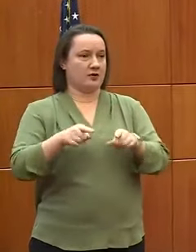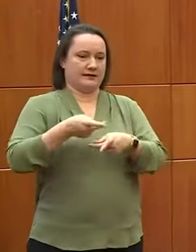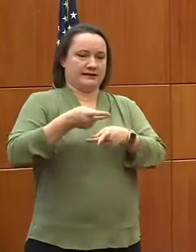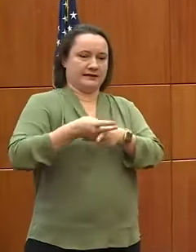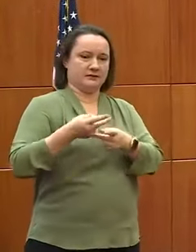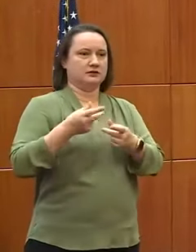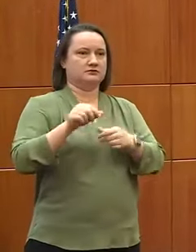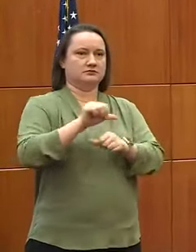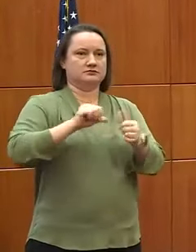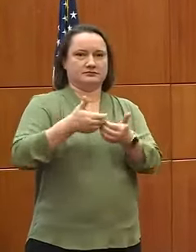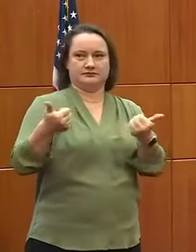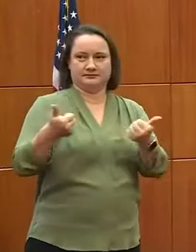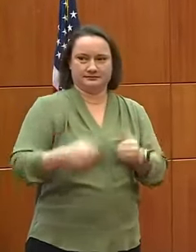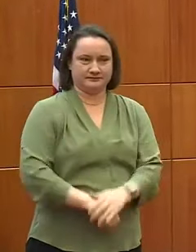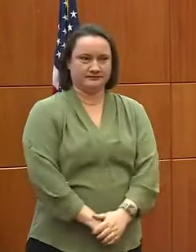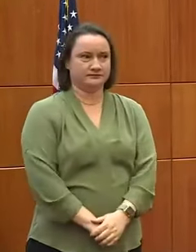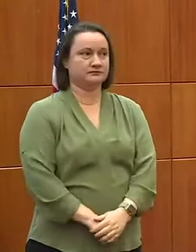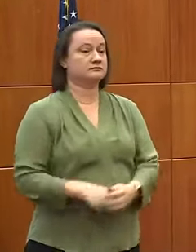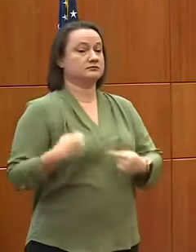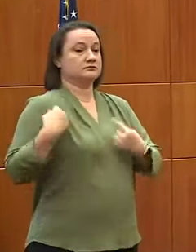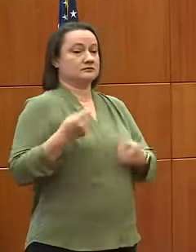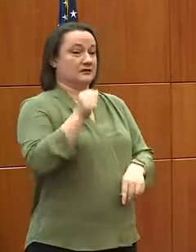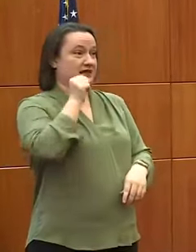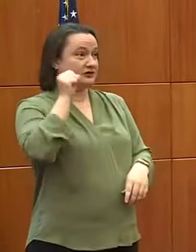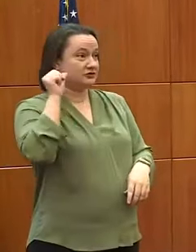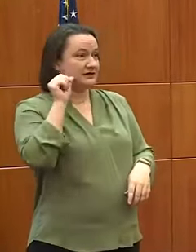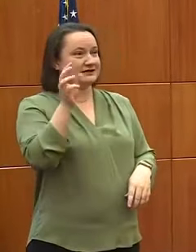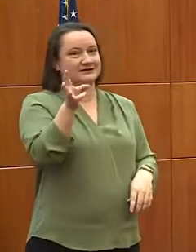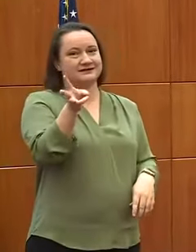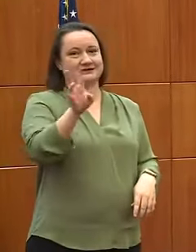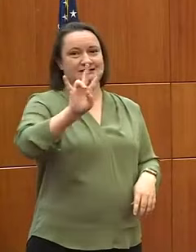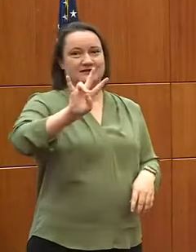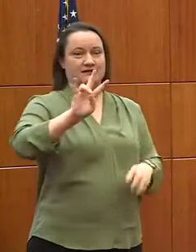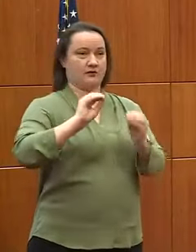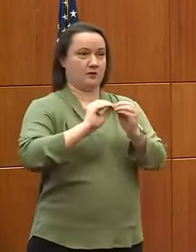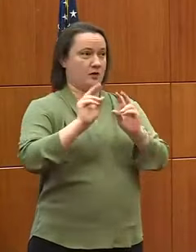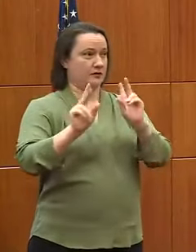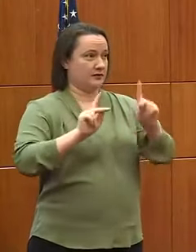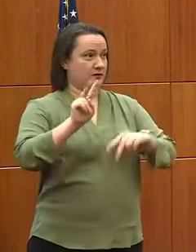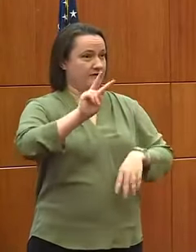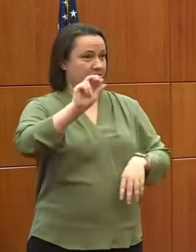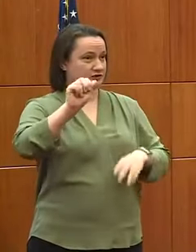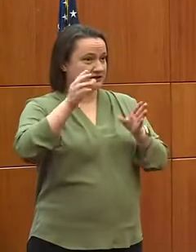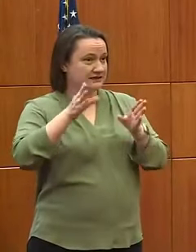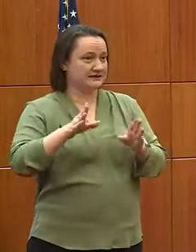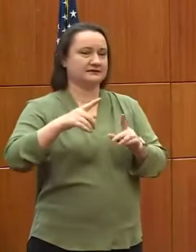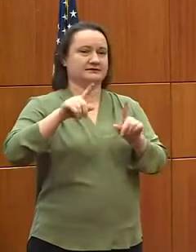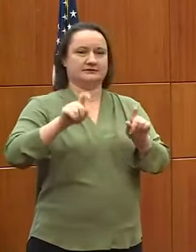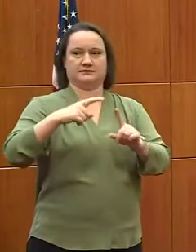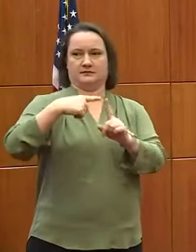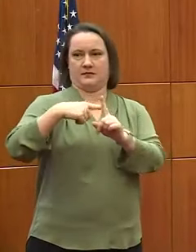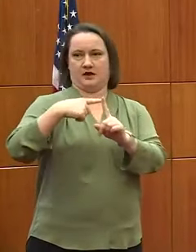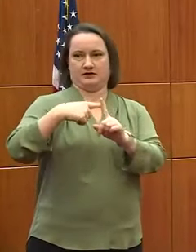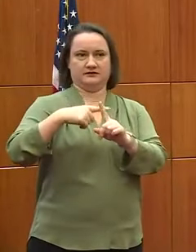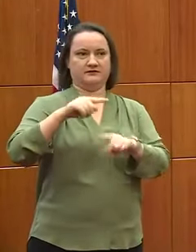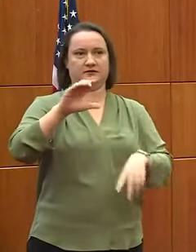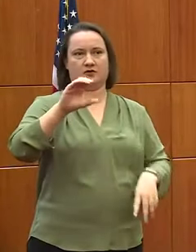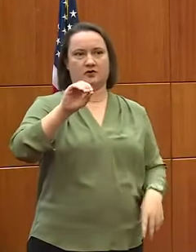Since yesterday, 67 more people in Virginia have tested positive for